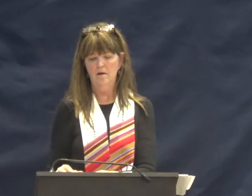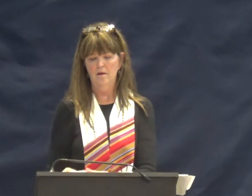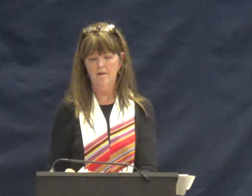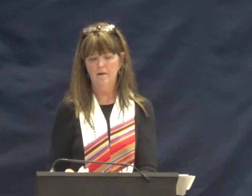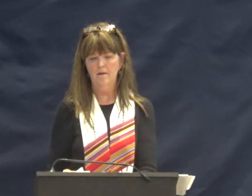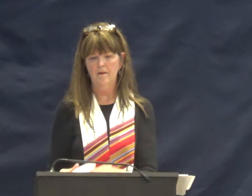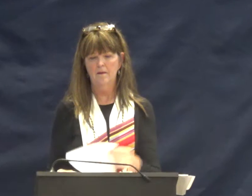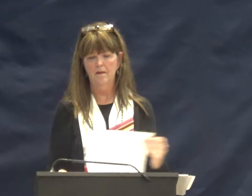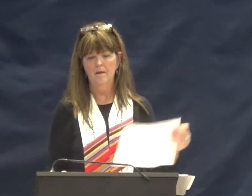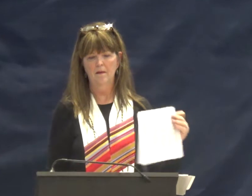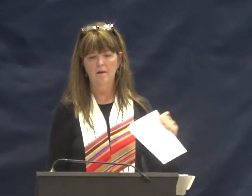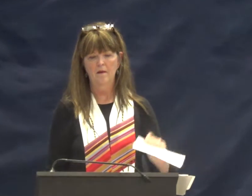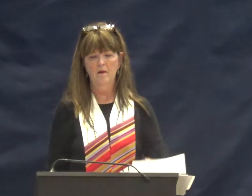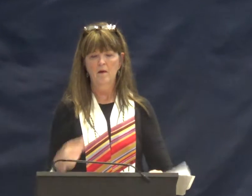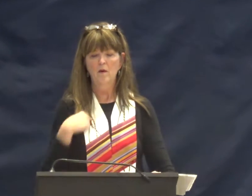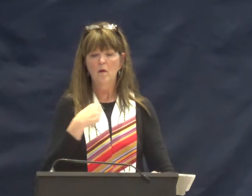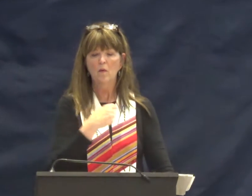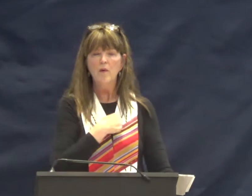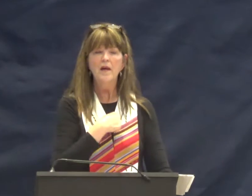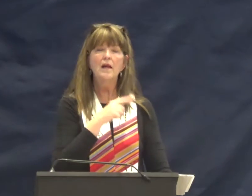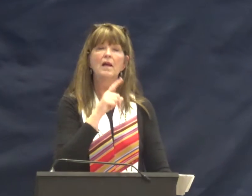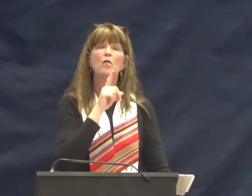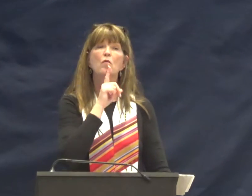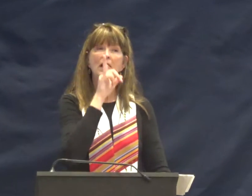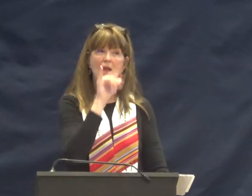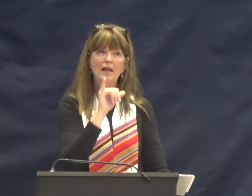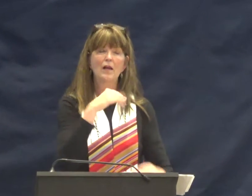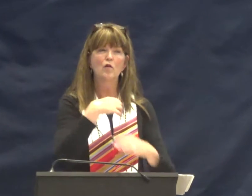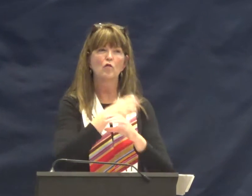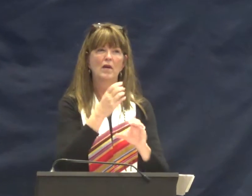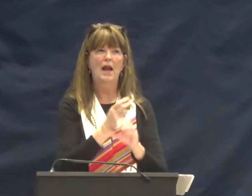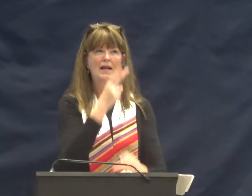to feel like we don't measure up. All of that needs to be cast into the fire.